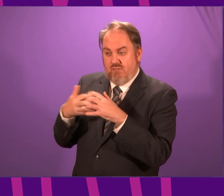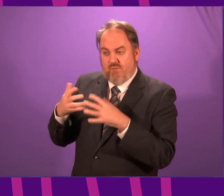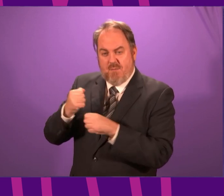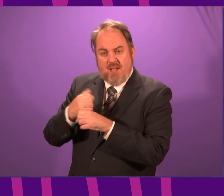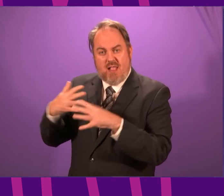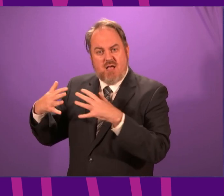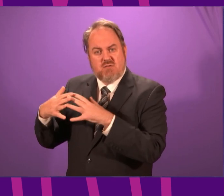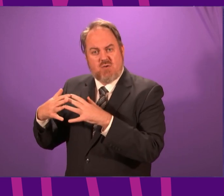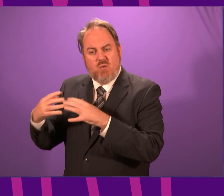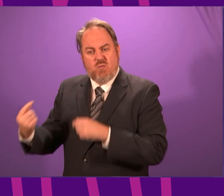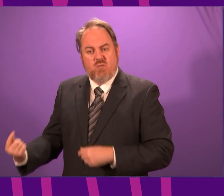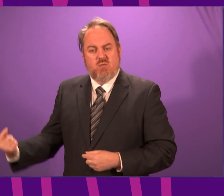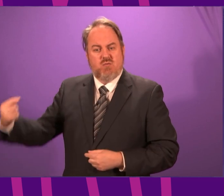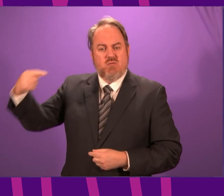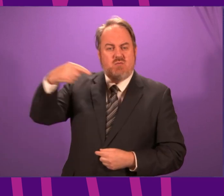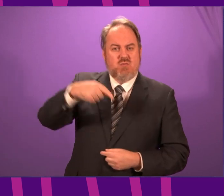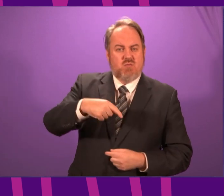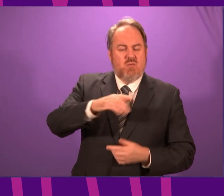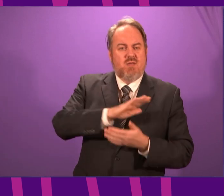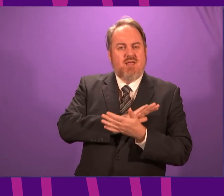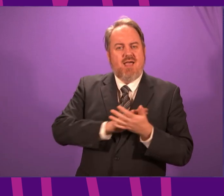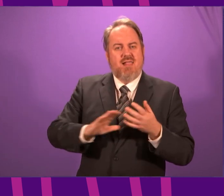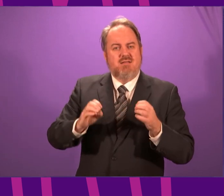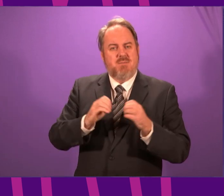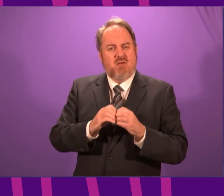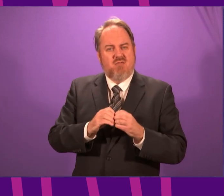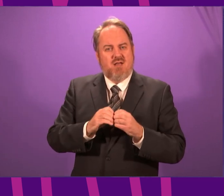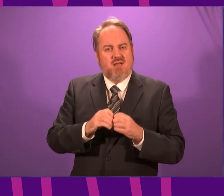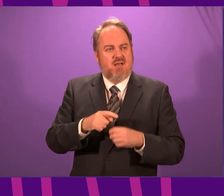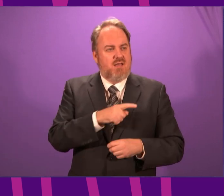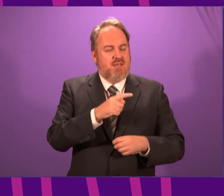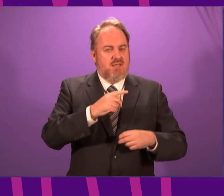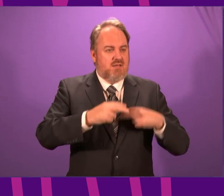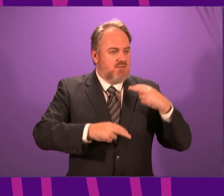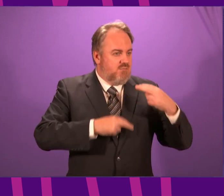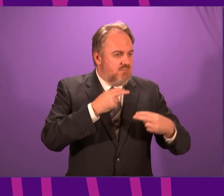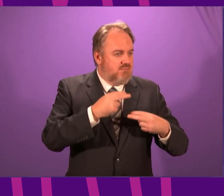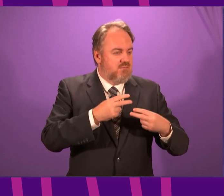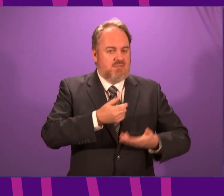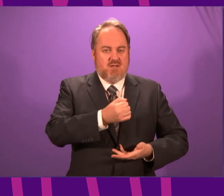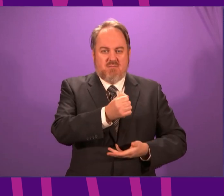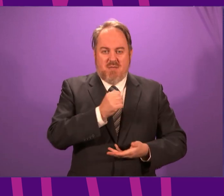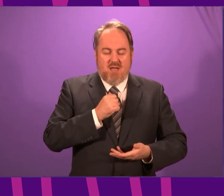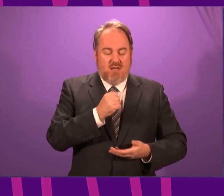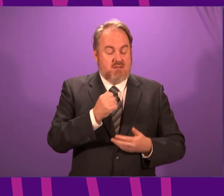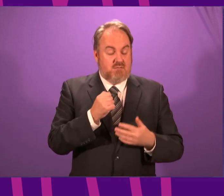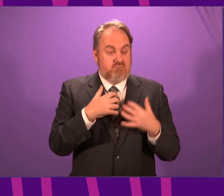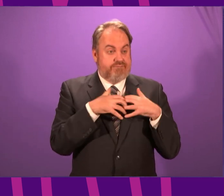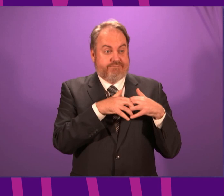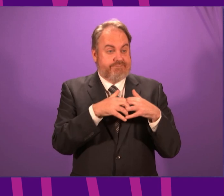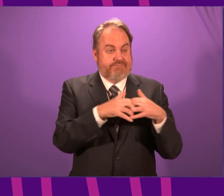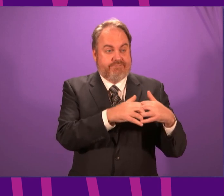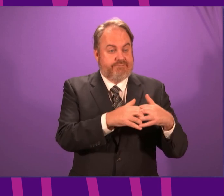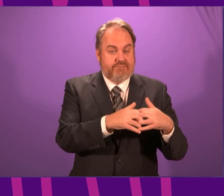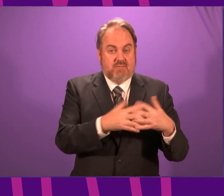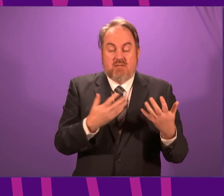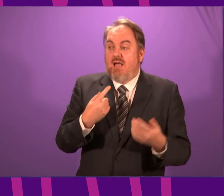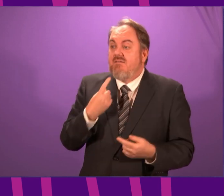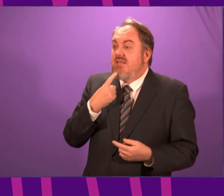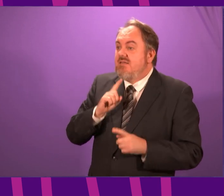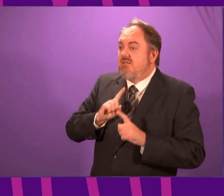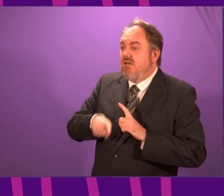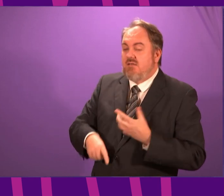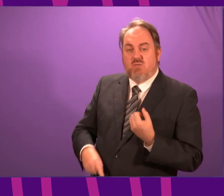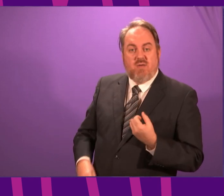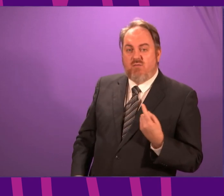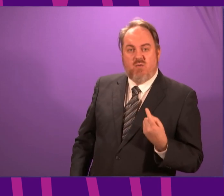Helensburgh, the hospitality industry being overwhelmed. So I'm happy to discuss that. There isn't an easy answer, but these were the